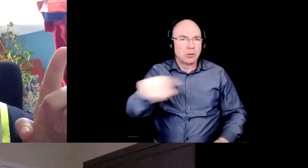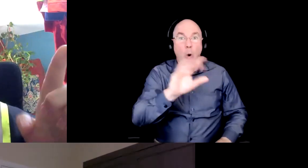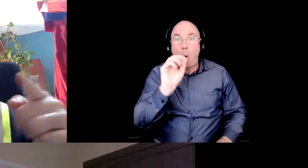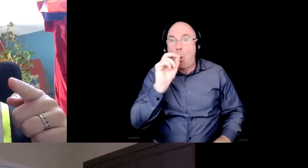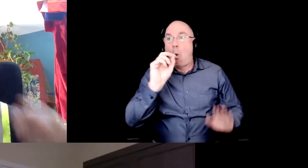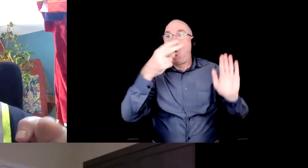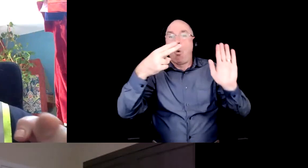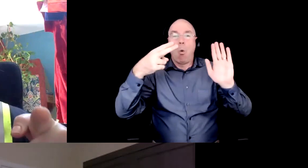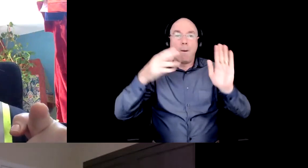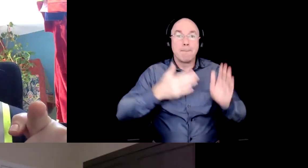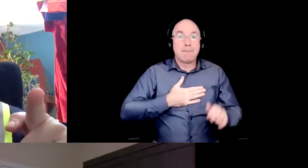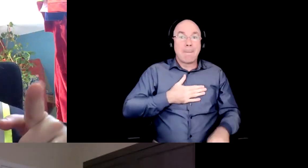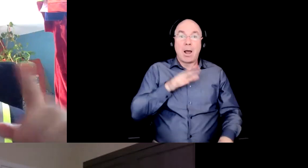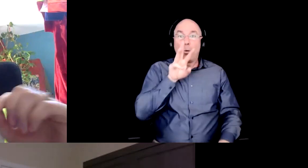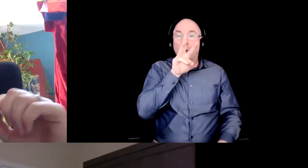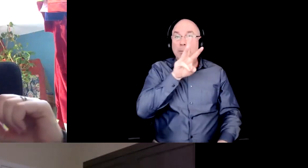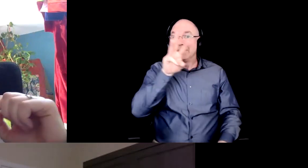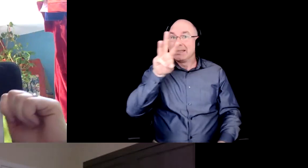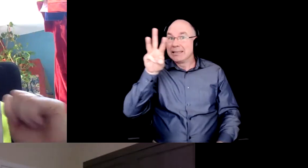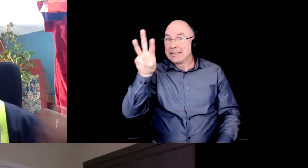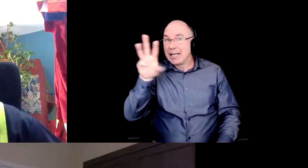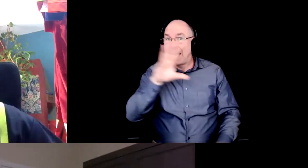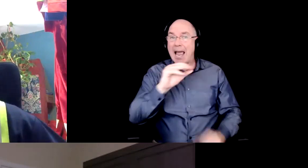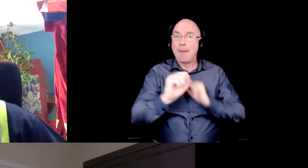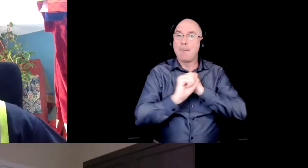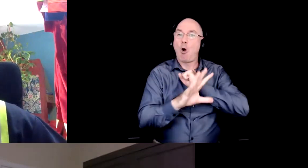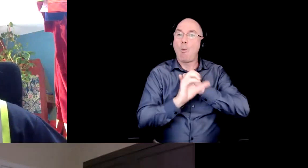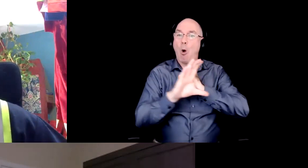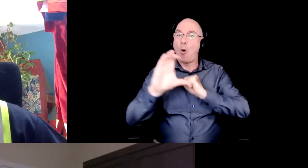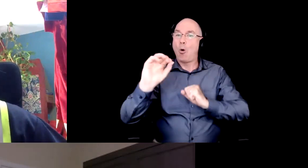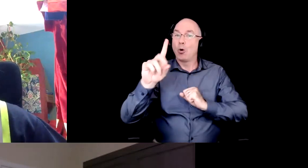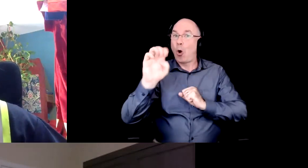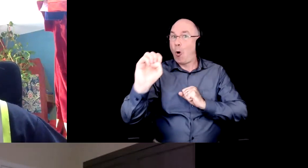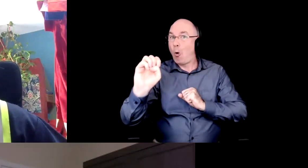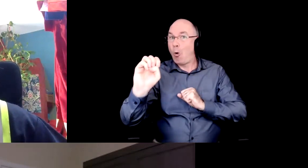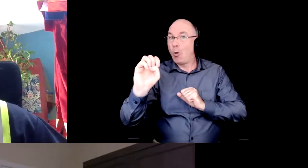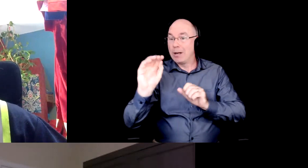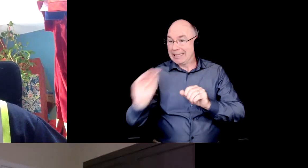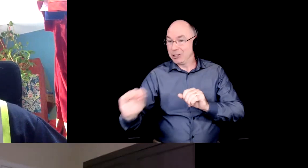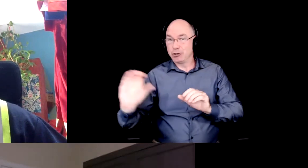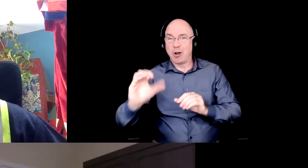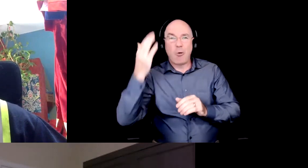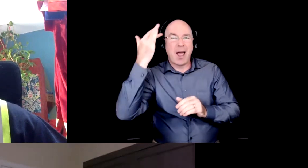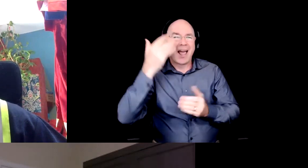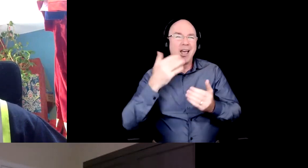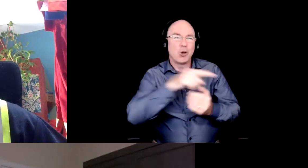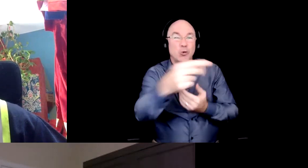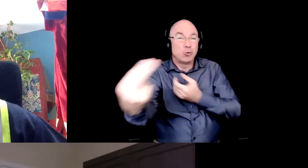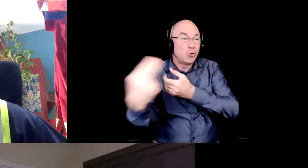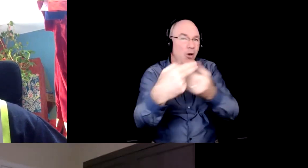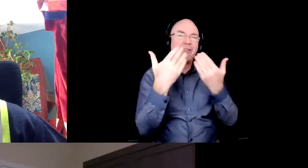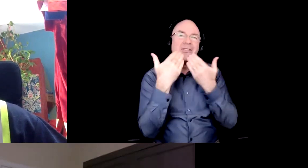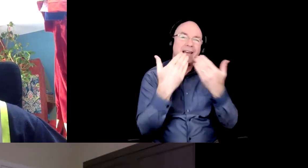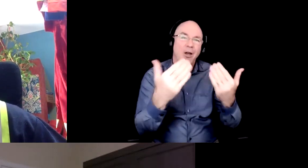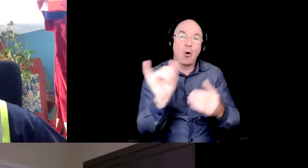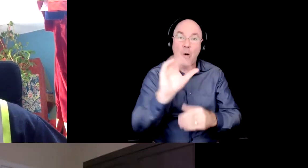put my website and promo code in the chat as a thank you to you guys for attending today, and a thanks to